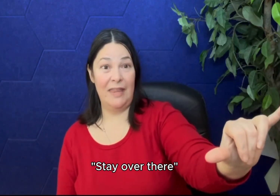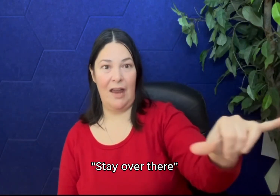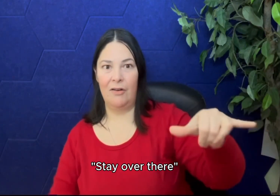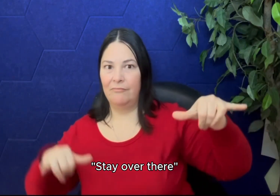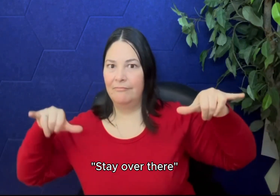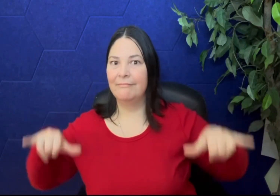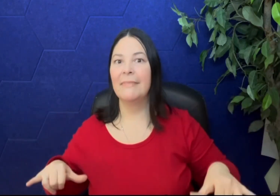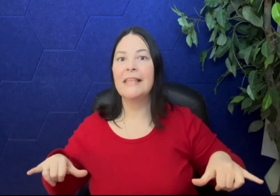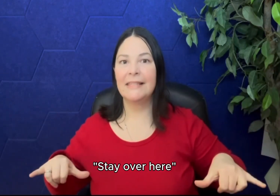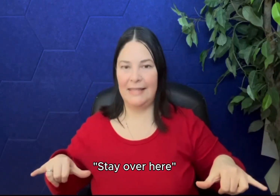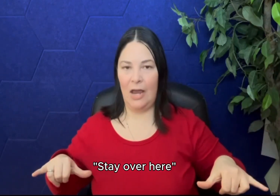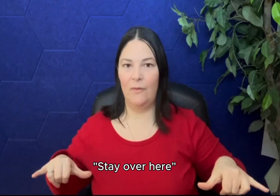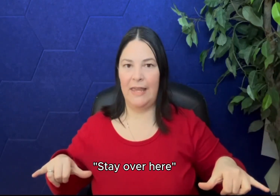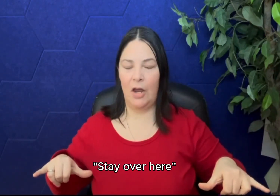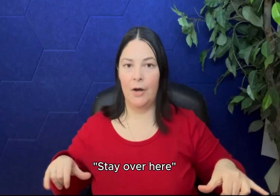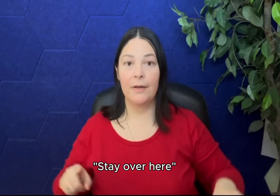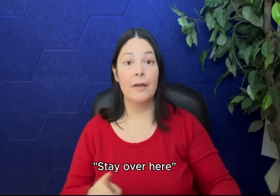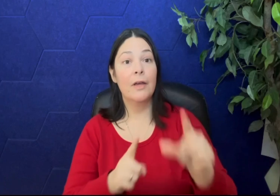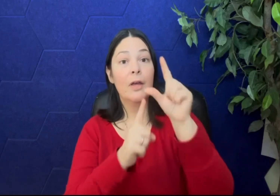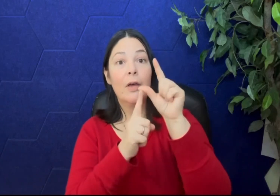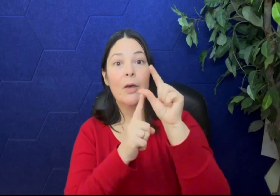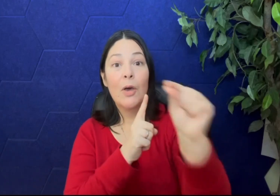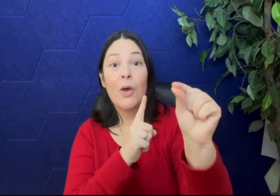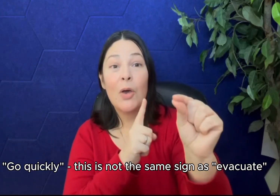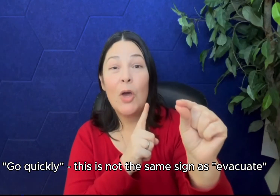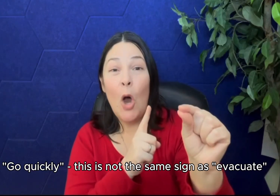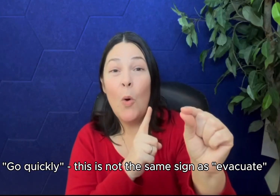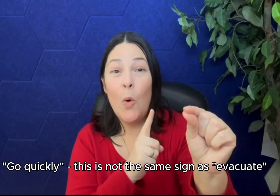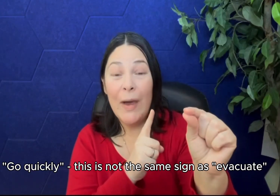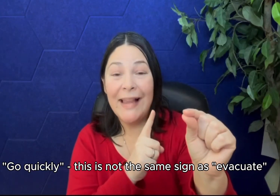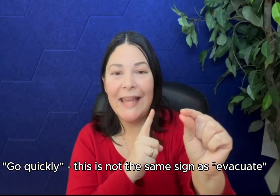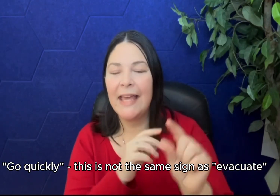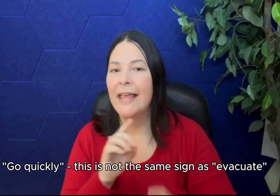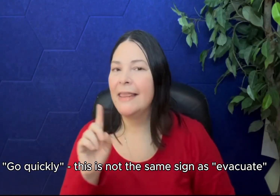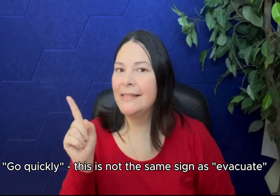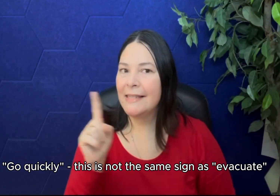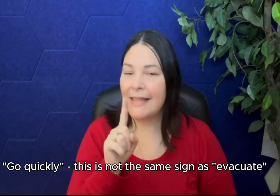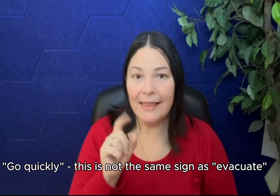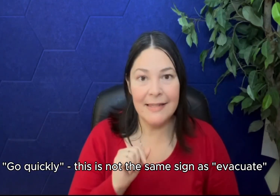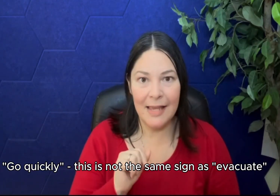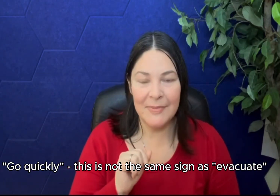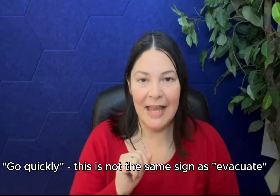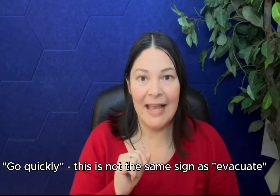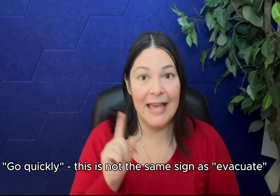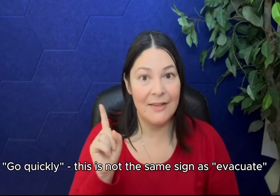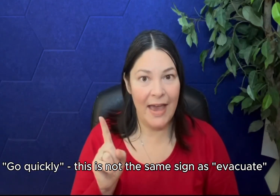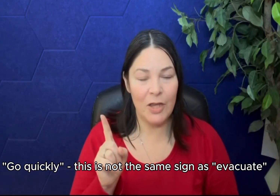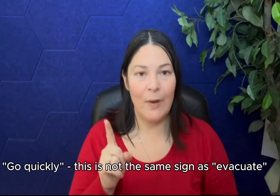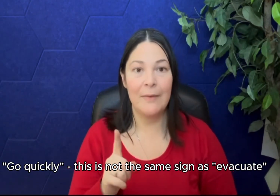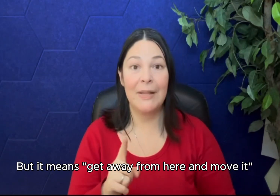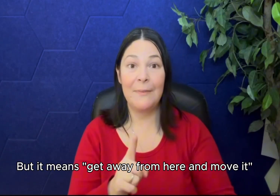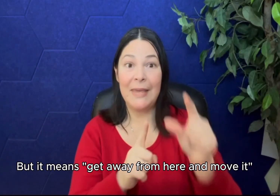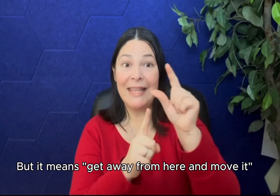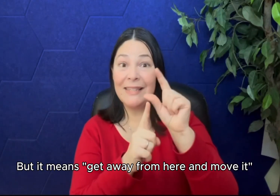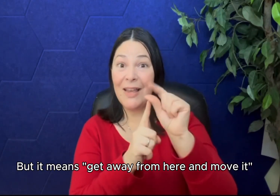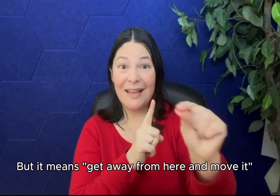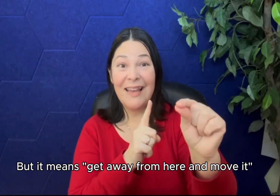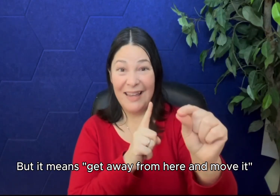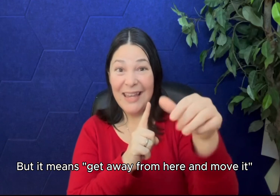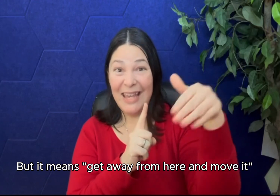there. Stay over here. Go quickly. This is not the same sign as evacuate, but it means get away